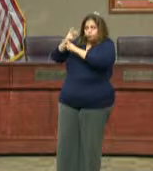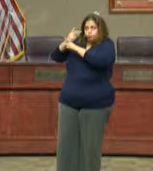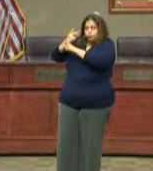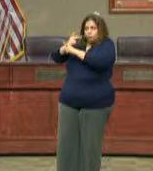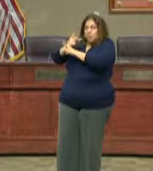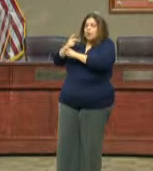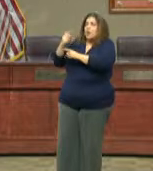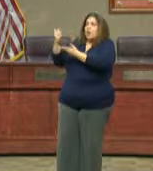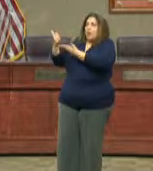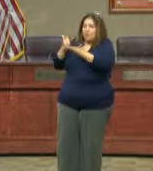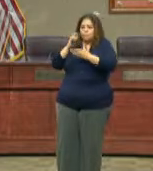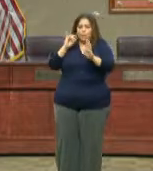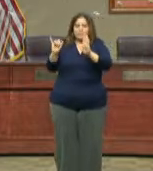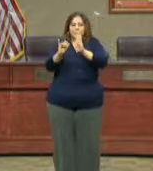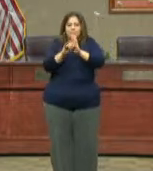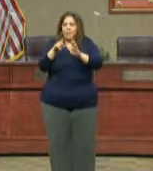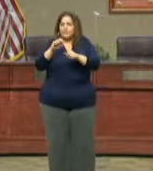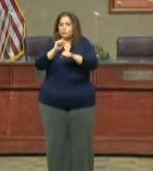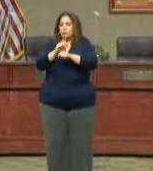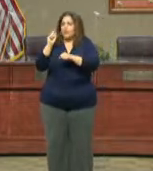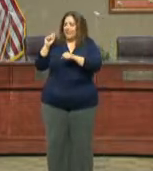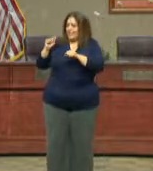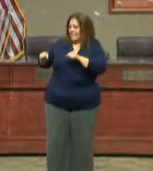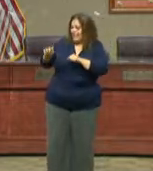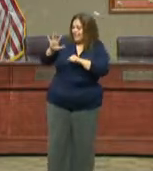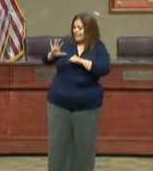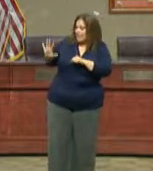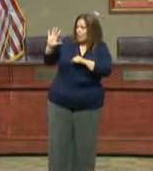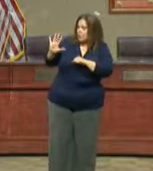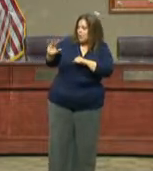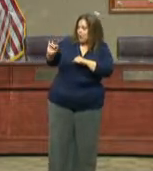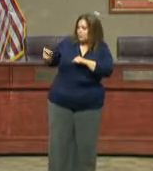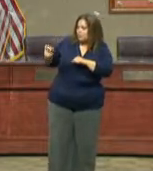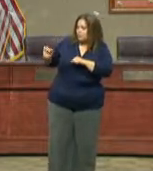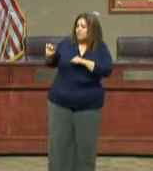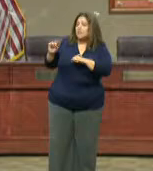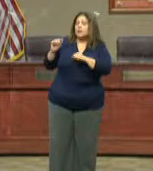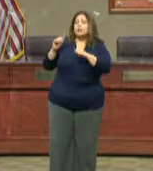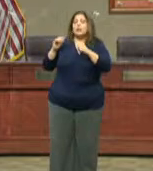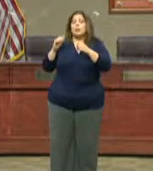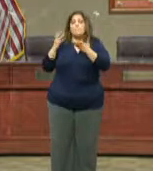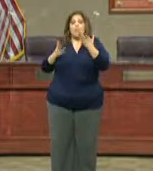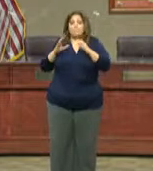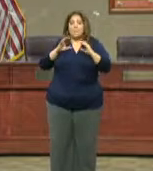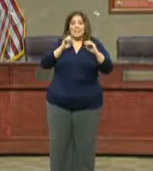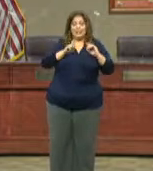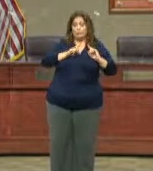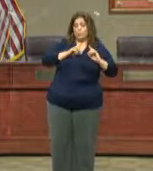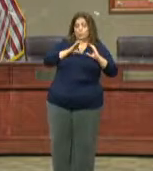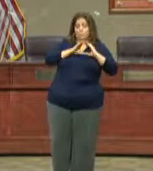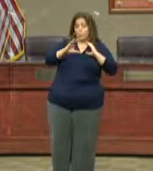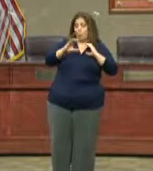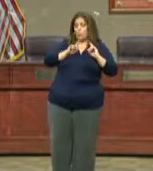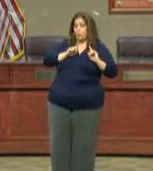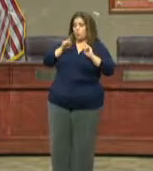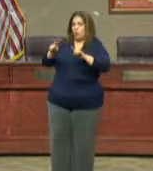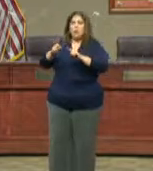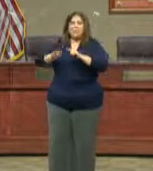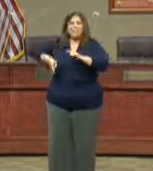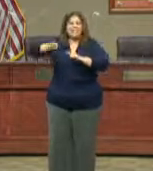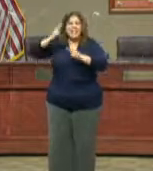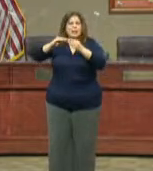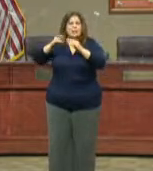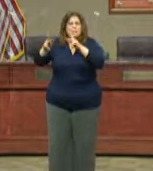work in this area over here. We may have to do some mobile work in this area because it's not highly populated, so it